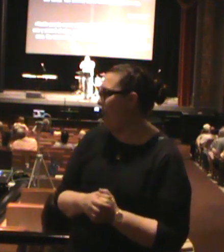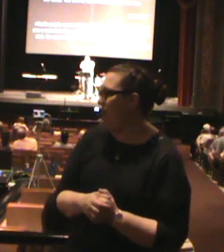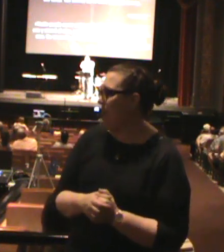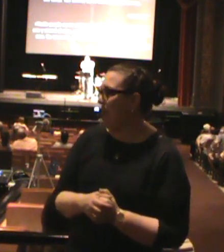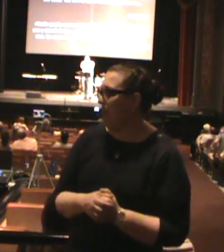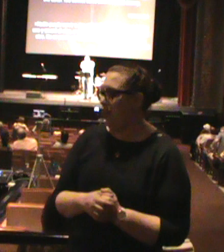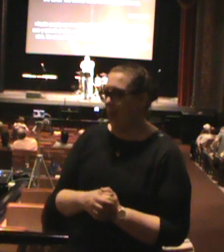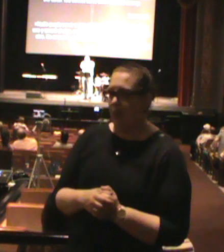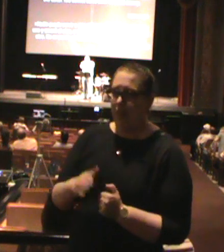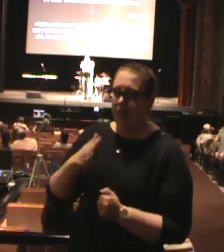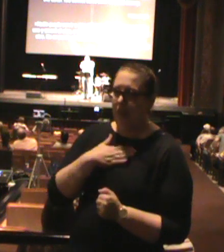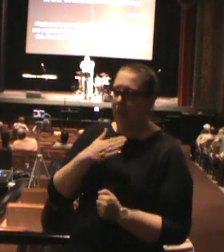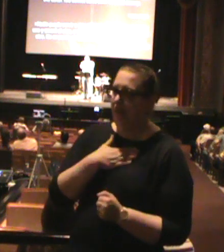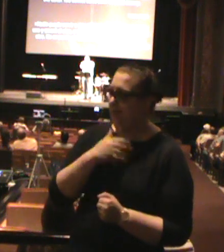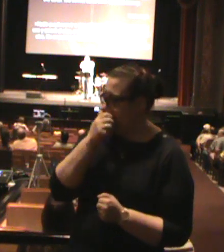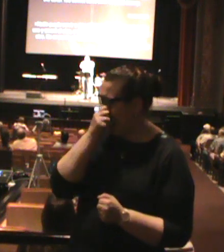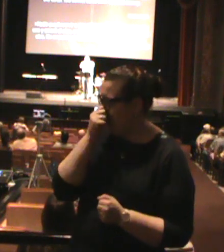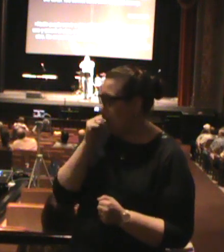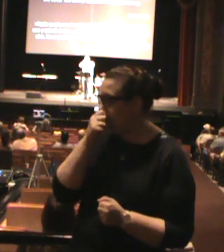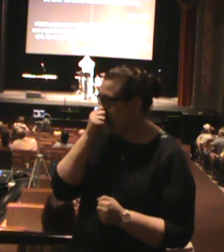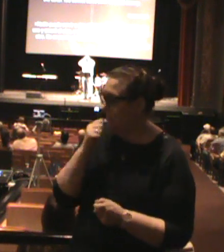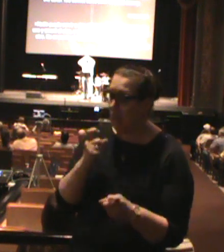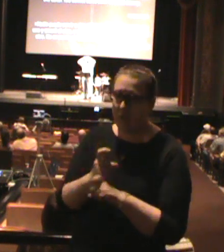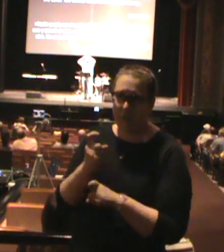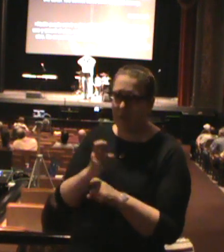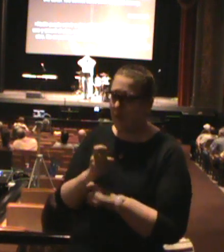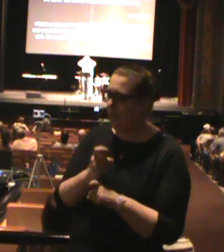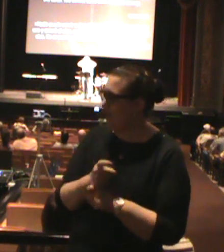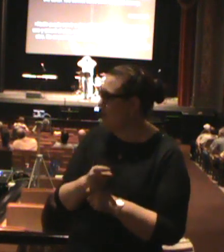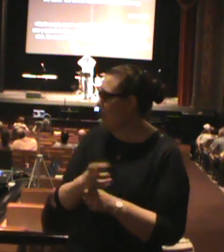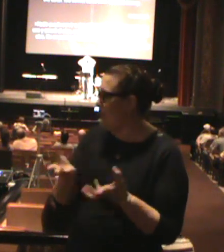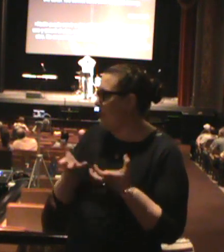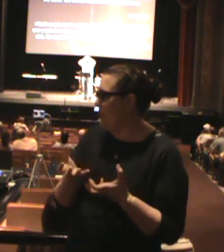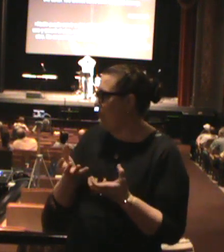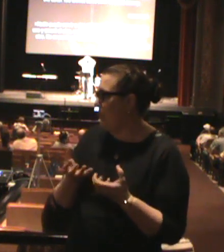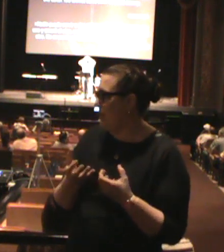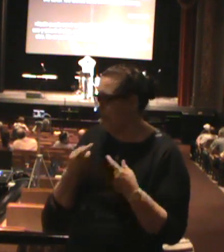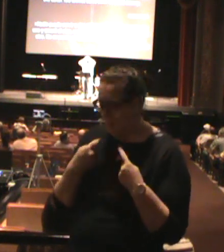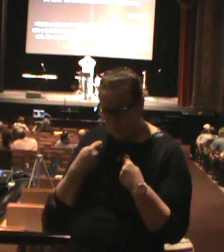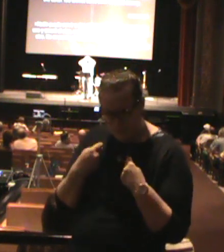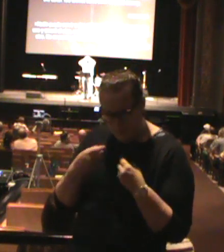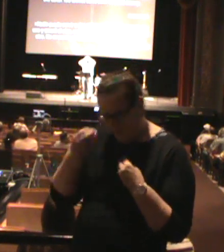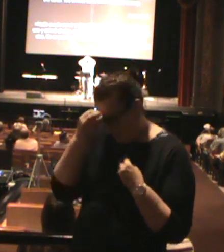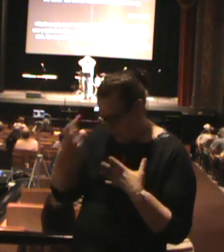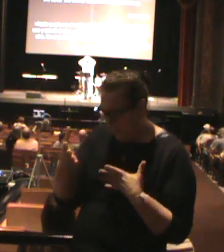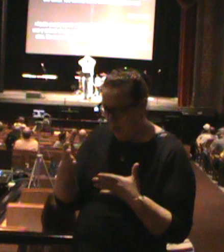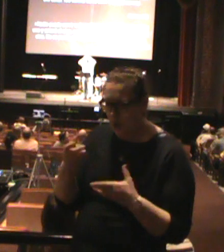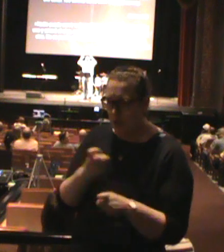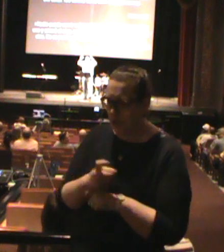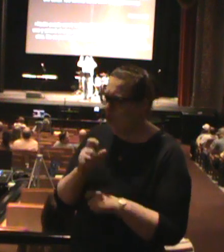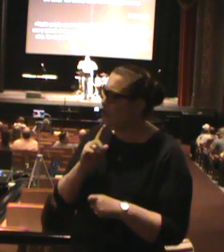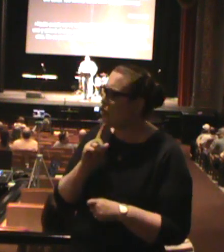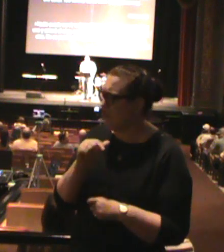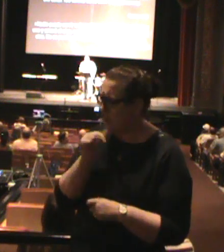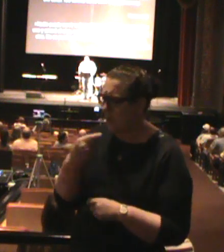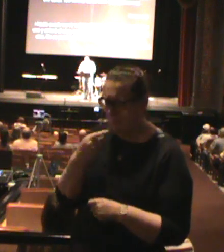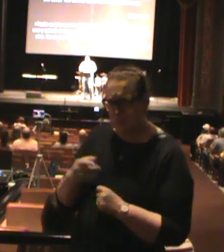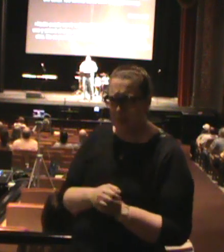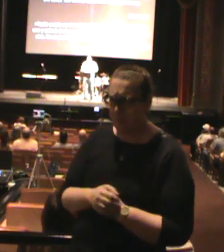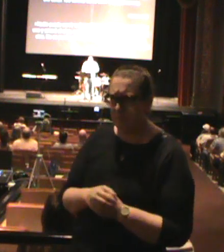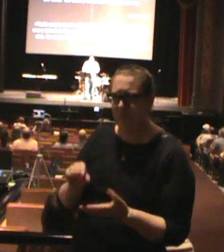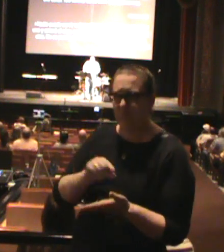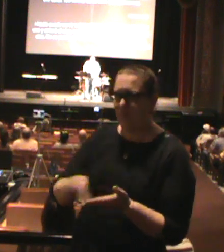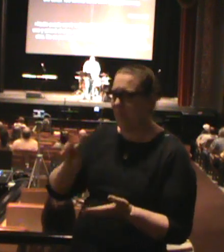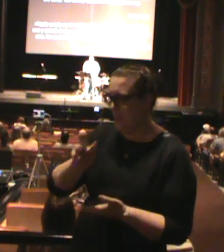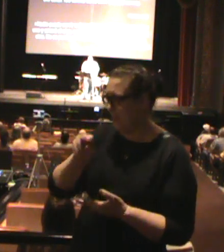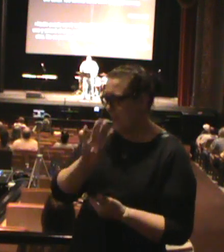My sarcasm wants to go somewhere right now, and I know I shouldn't do it, but my wife is praying for me right now that I won't. Okay. Verse 24. Earthly